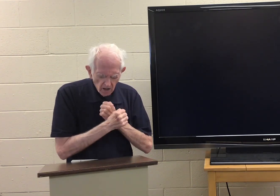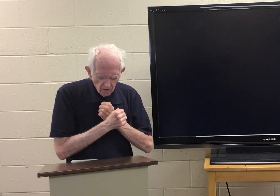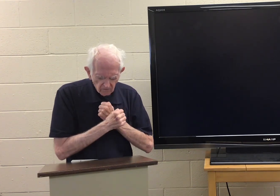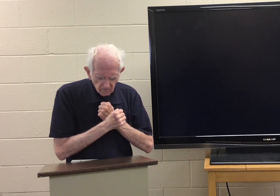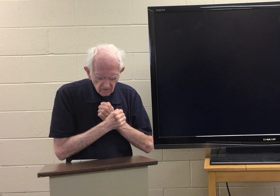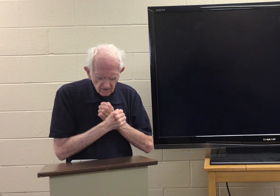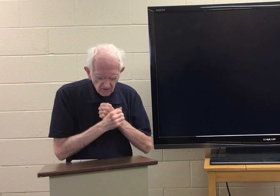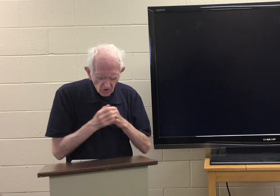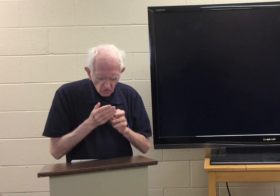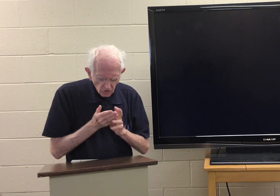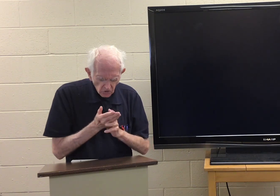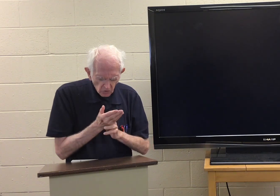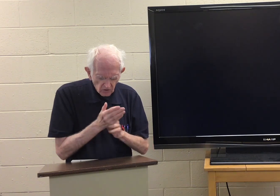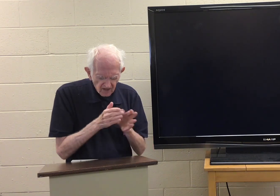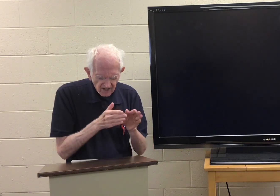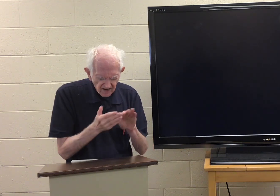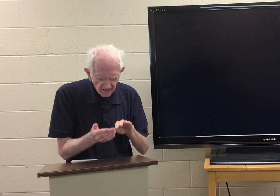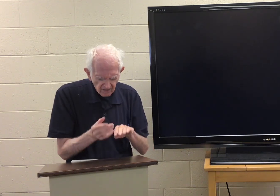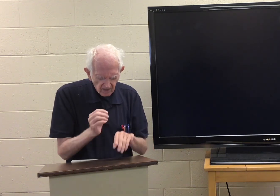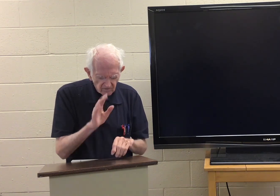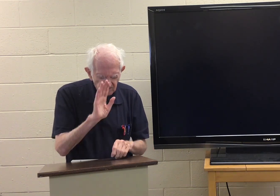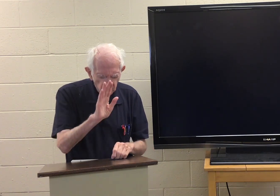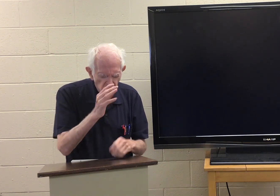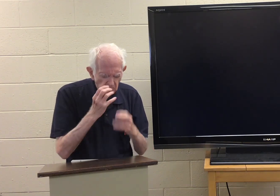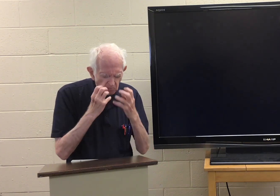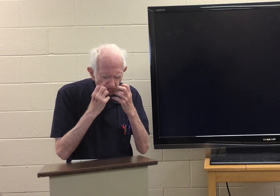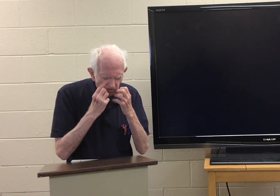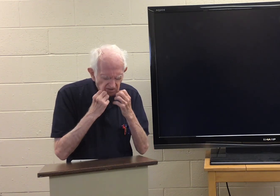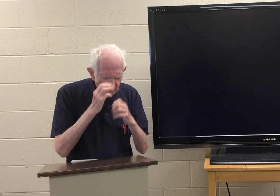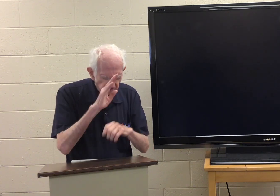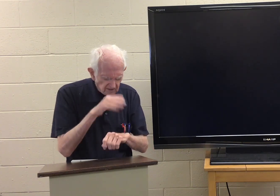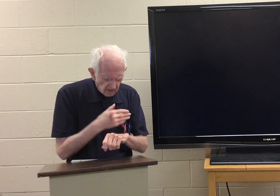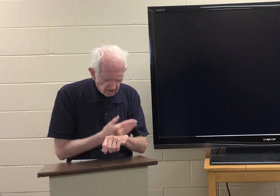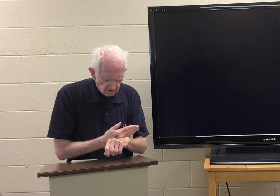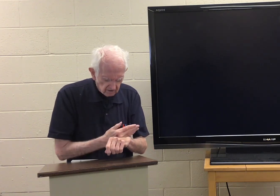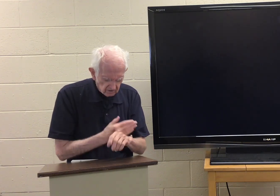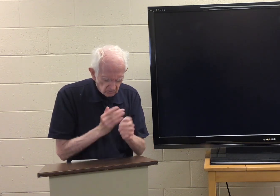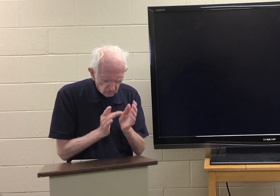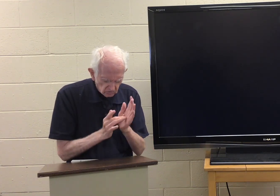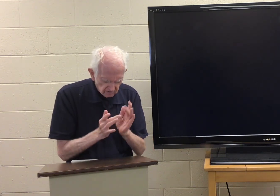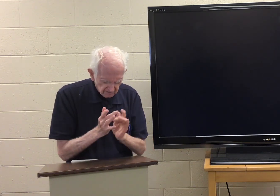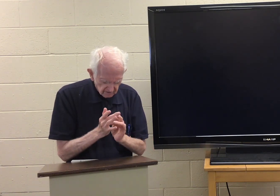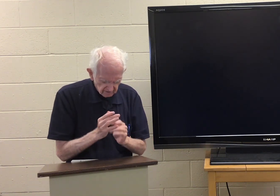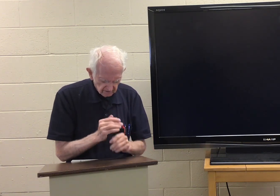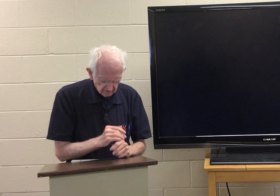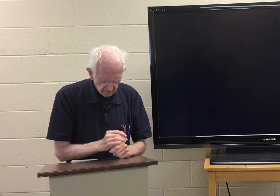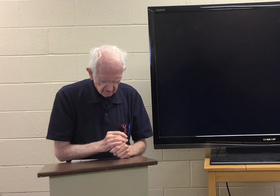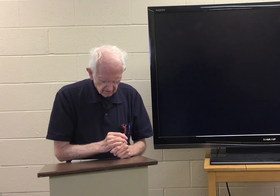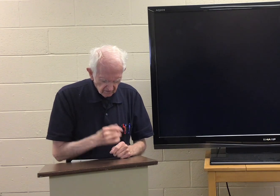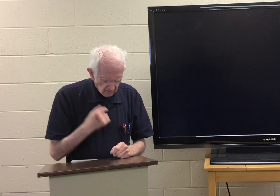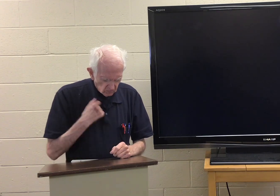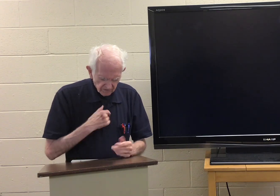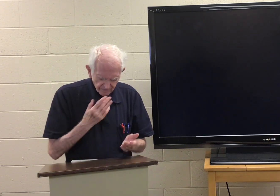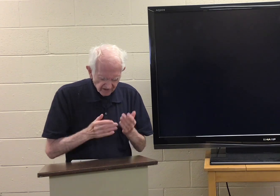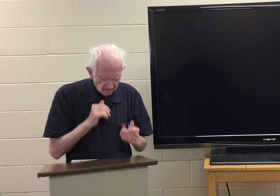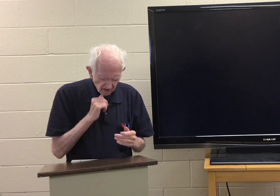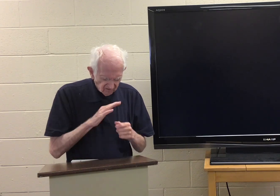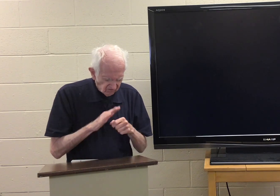You showed your love through the death of your precious Son, Jesus.